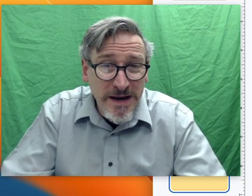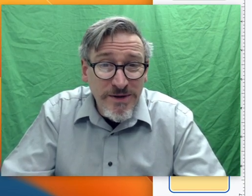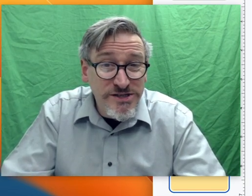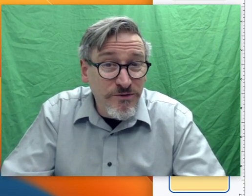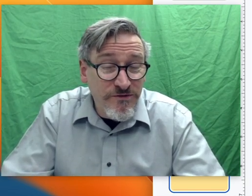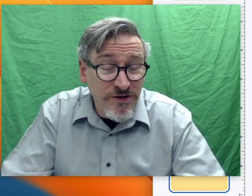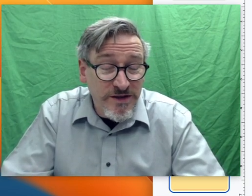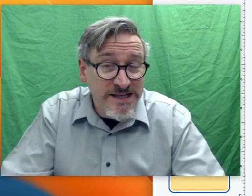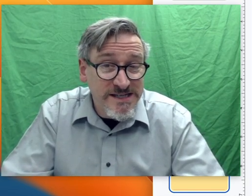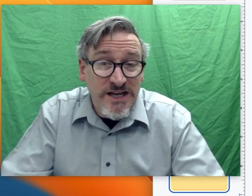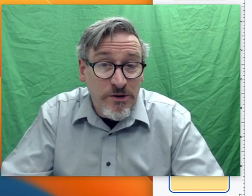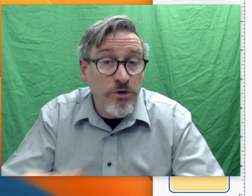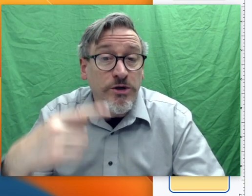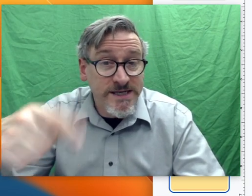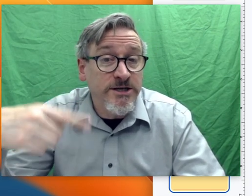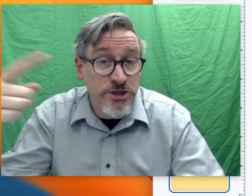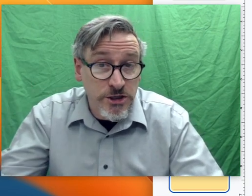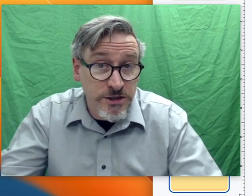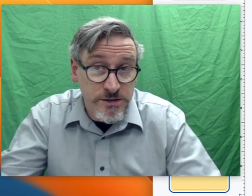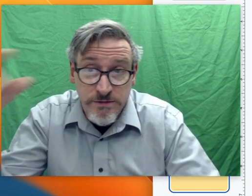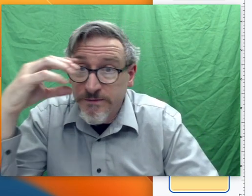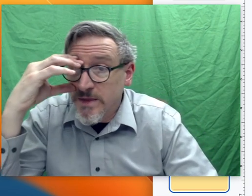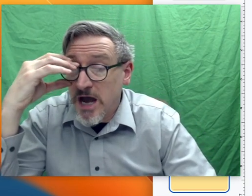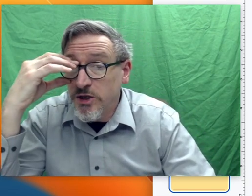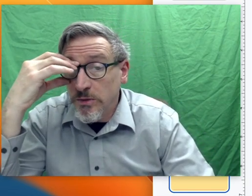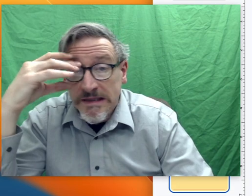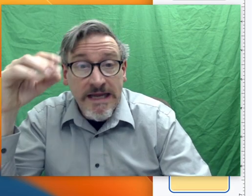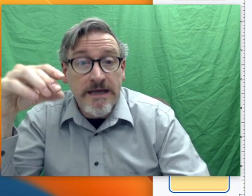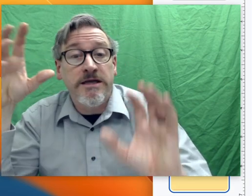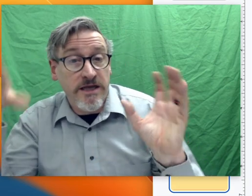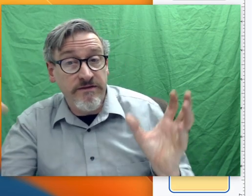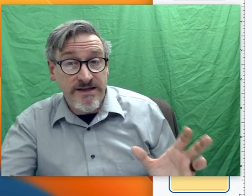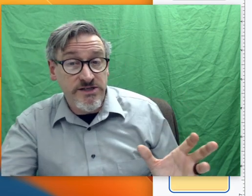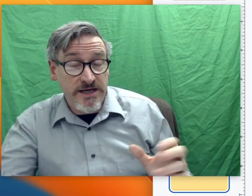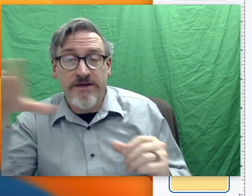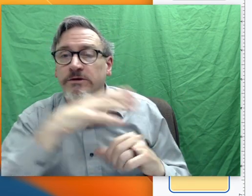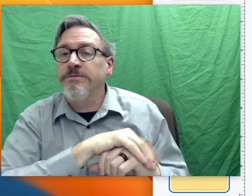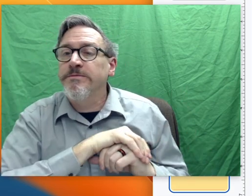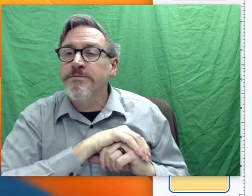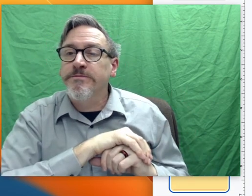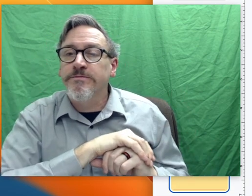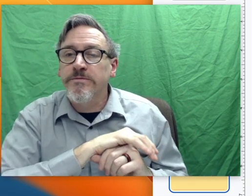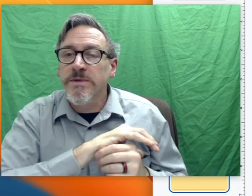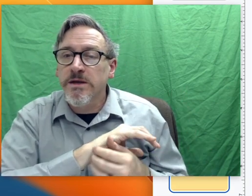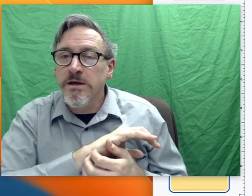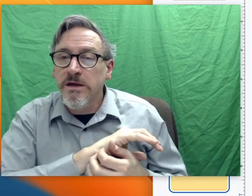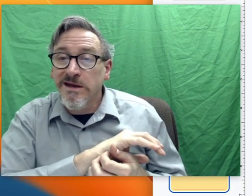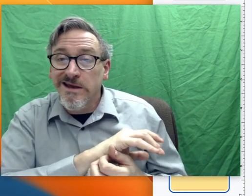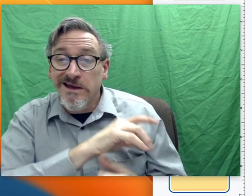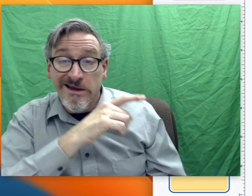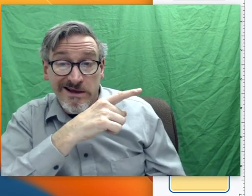In many ways, you'll feel that this is like we're using conjunctions, right? How do you link events together?